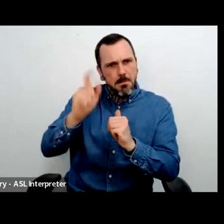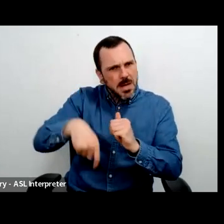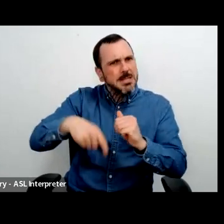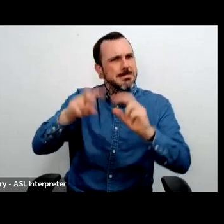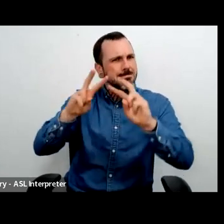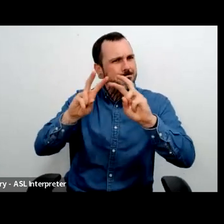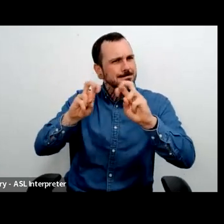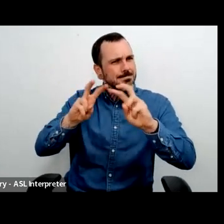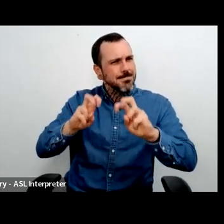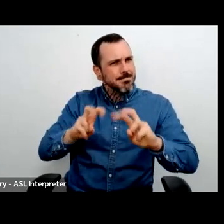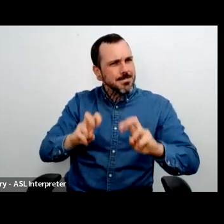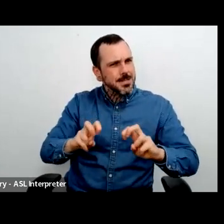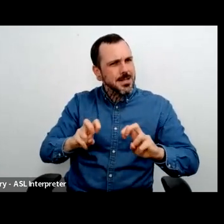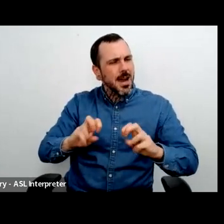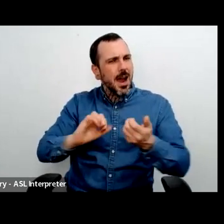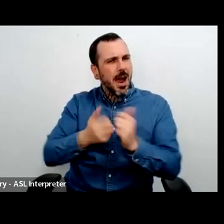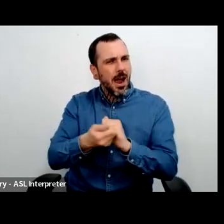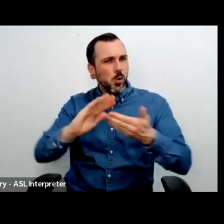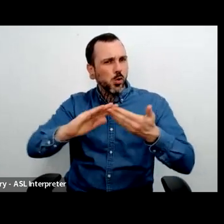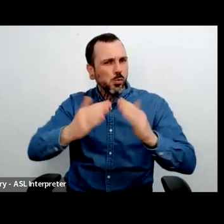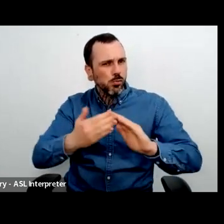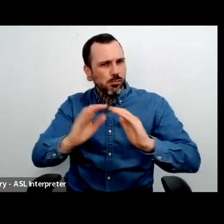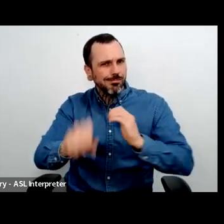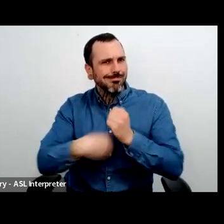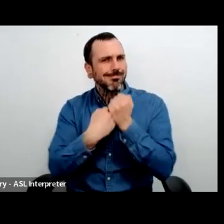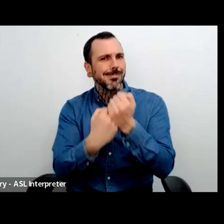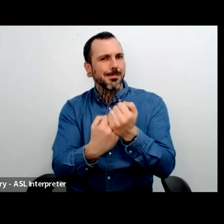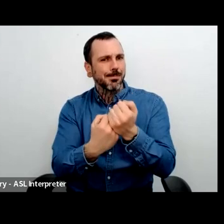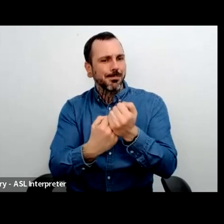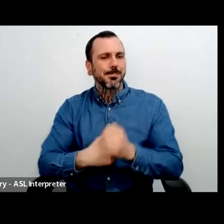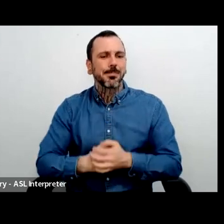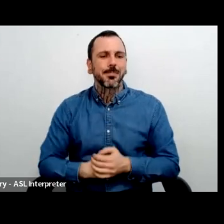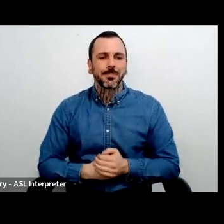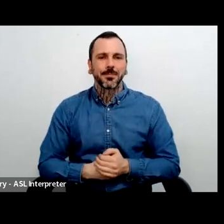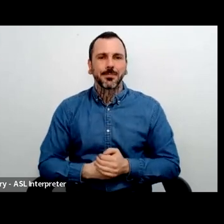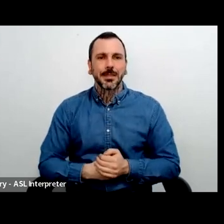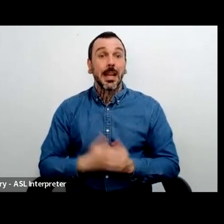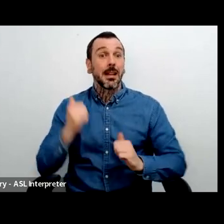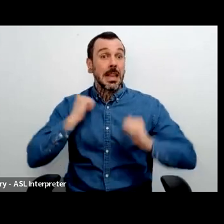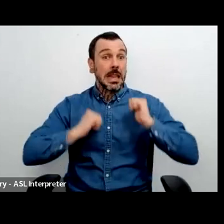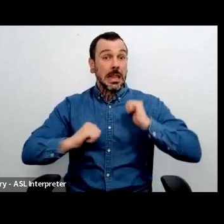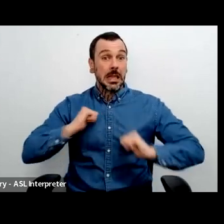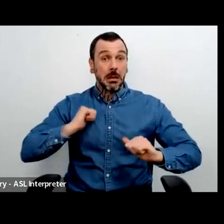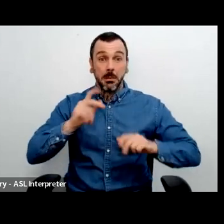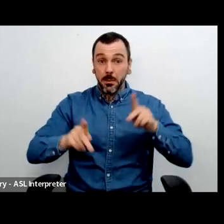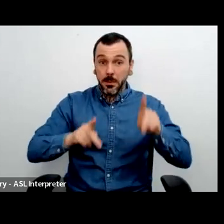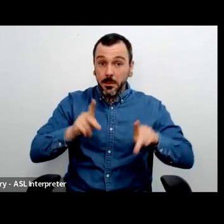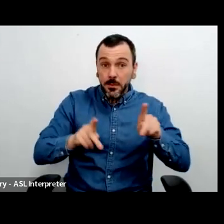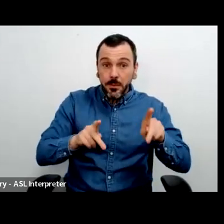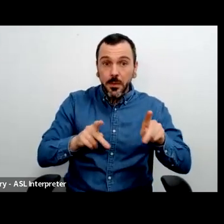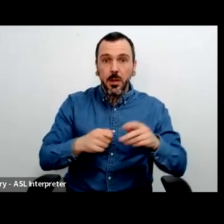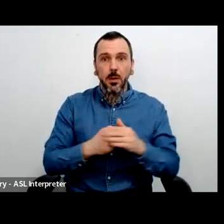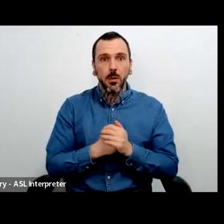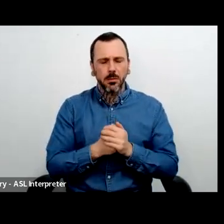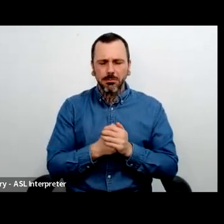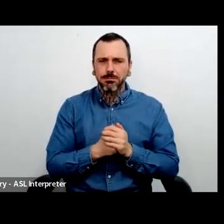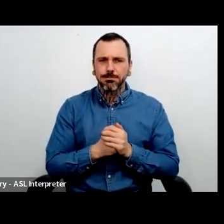of communities. And theater folks need to be really part